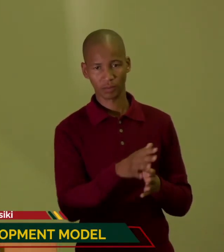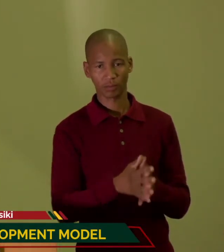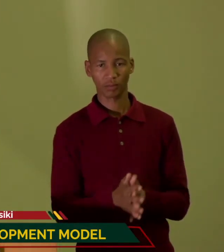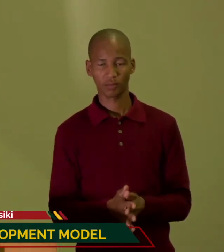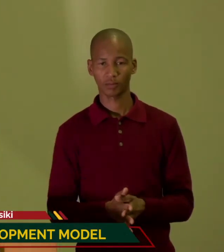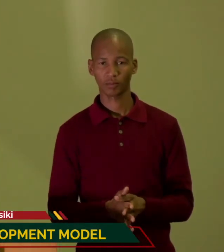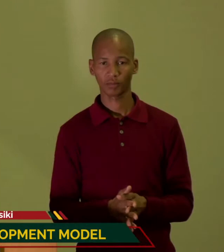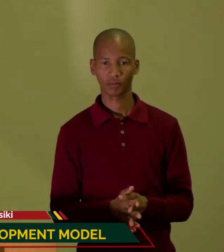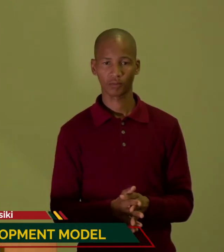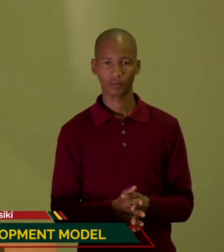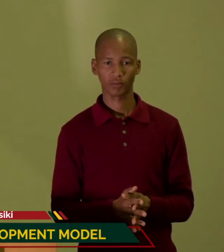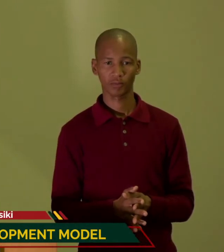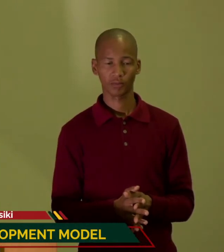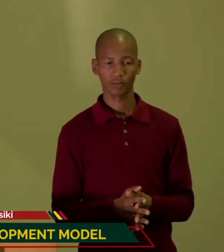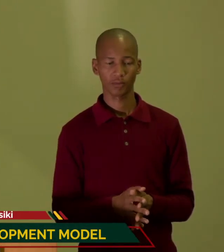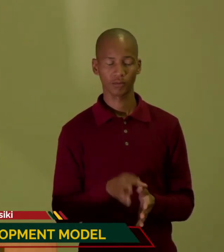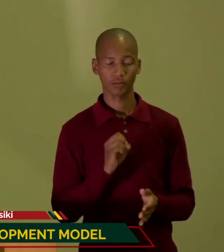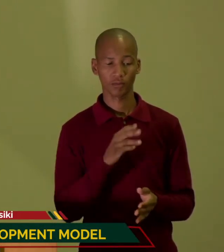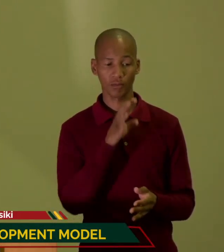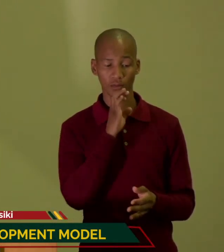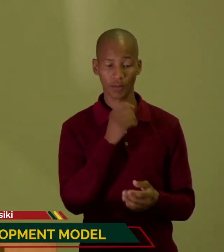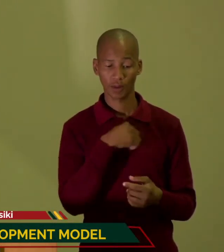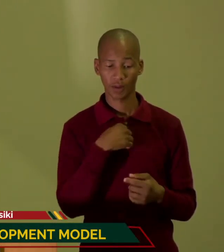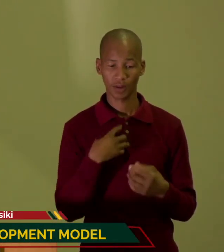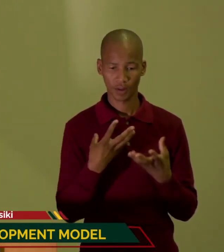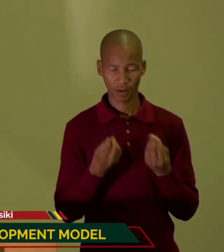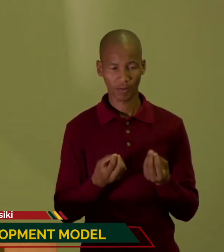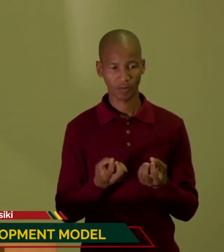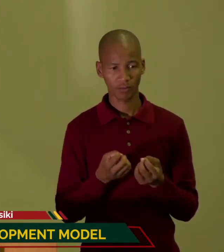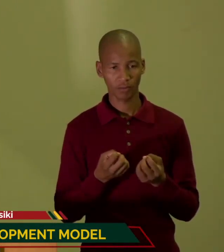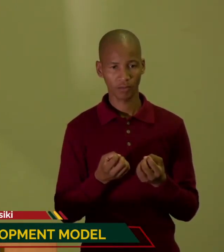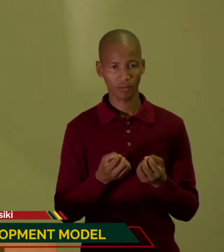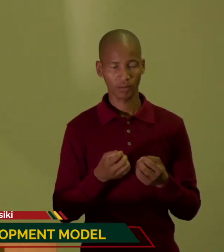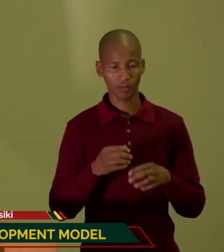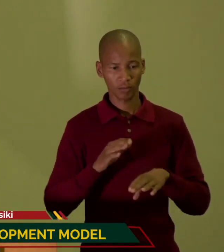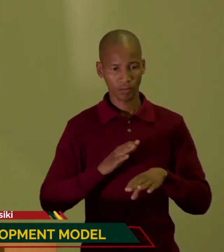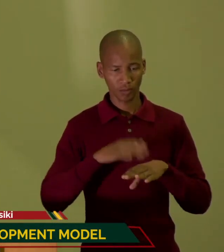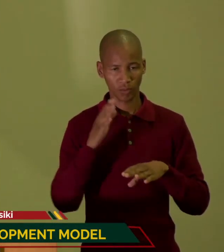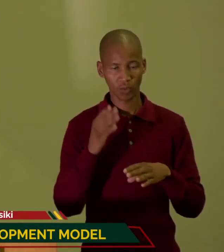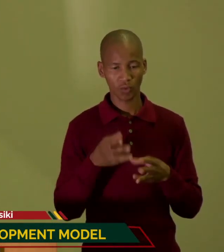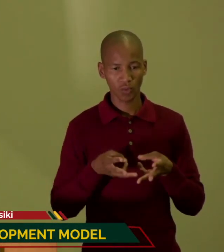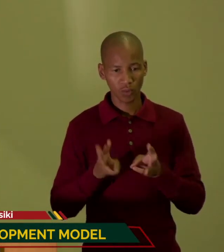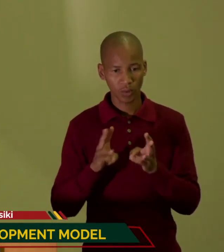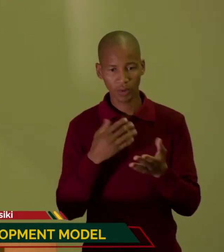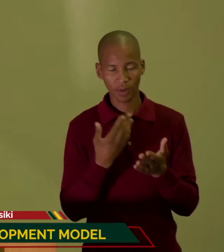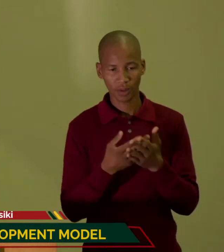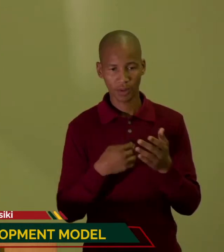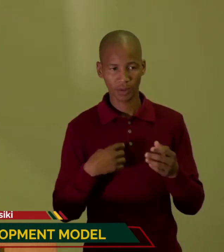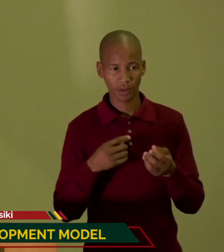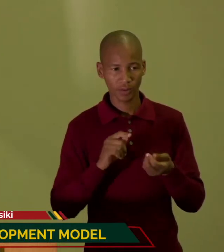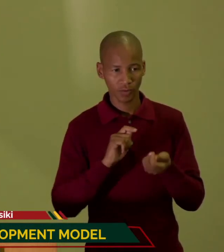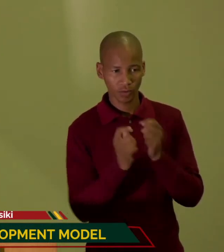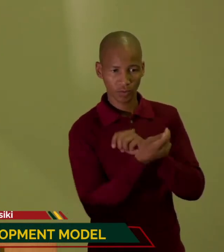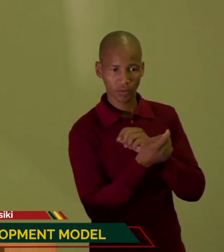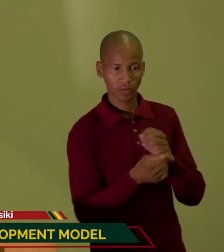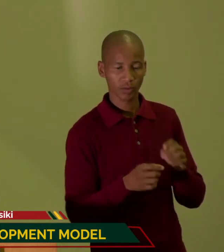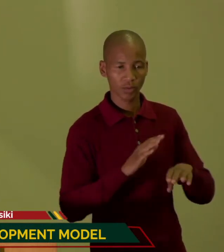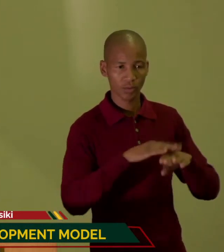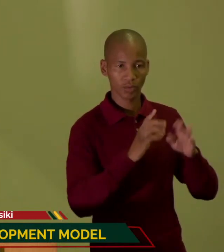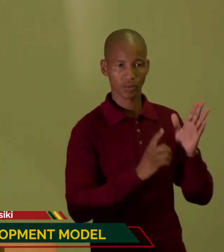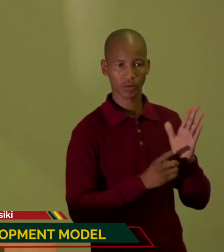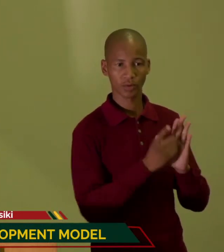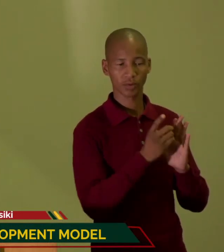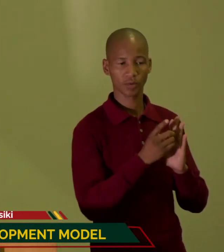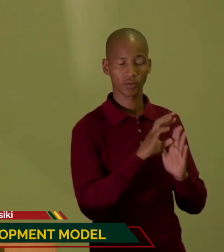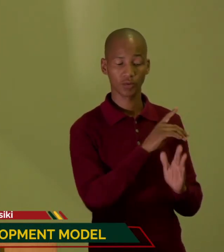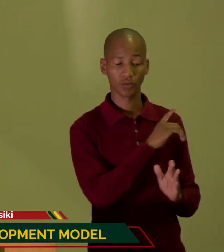which means we have a great potential of development. Hence, the president announced